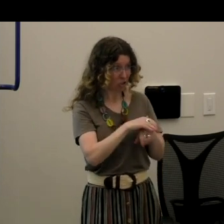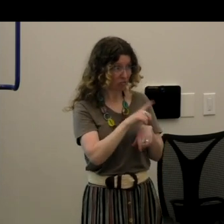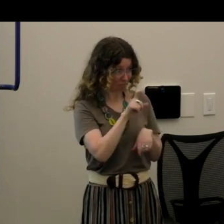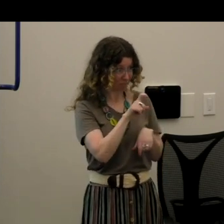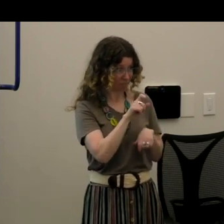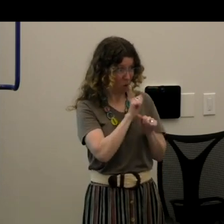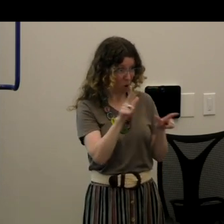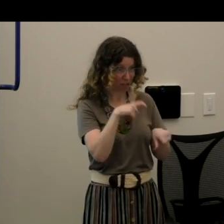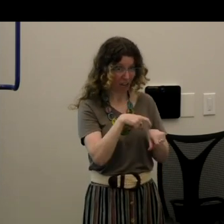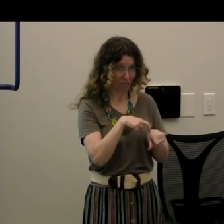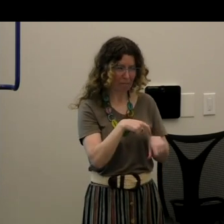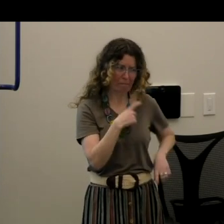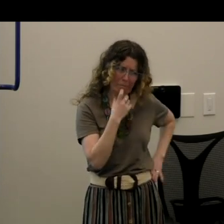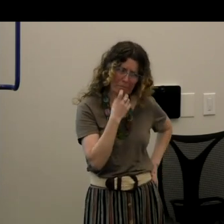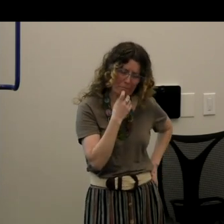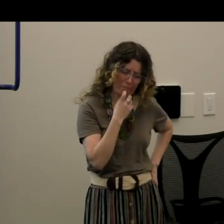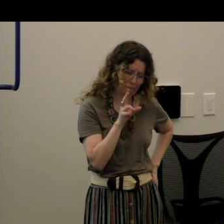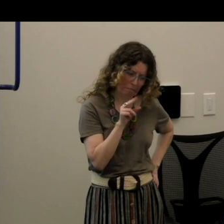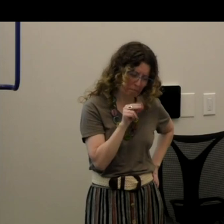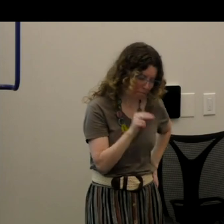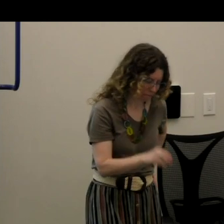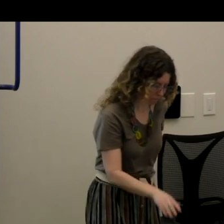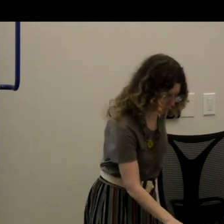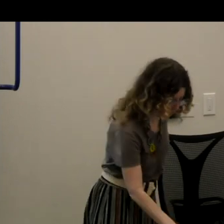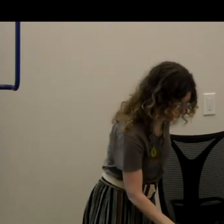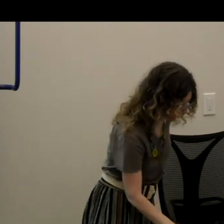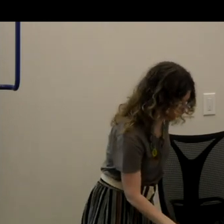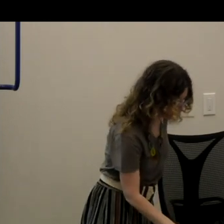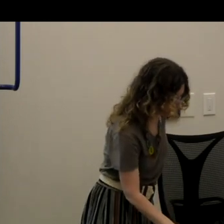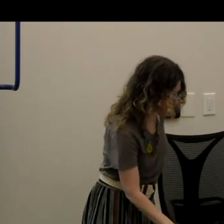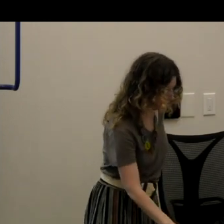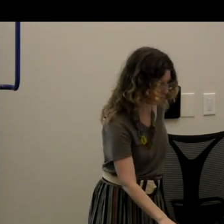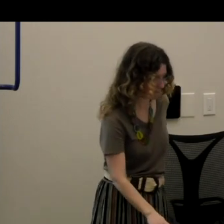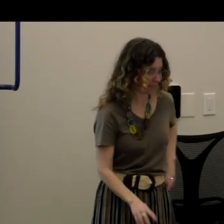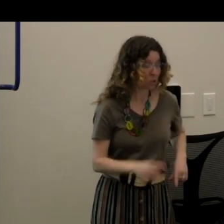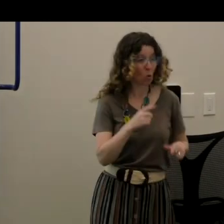sentences into English all the time? Nah.